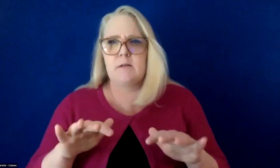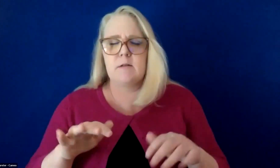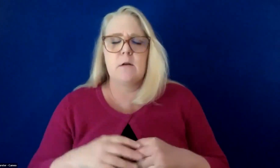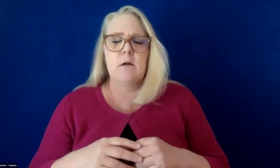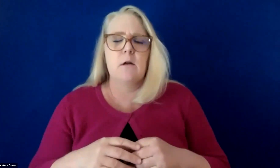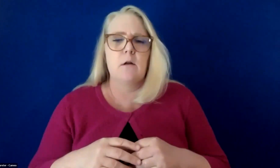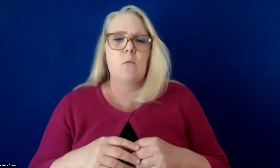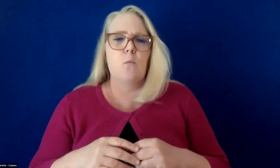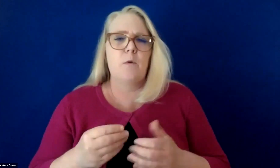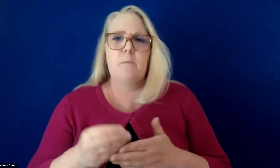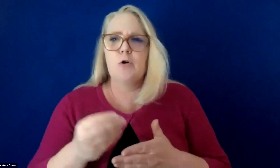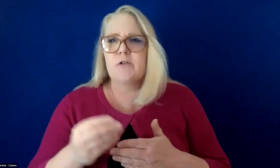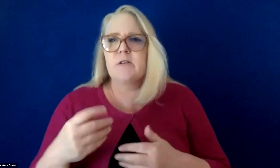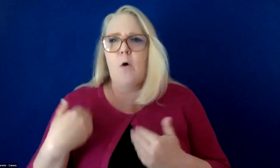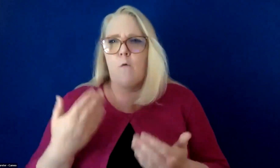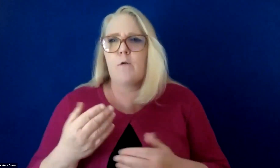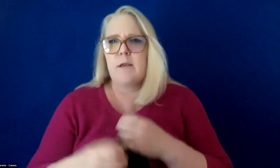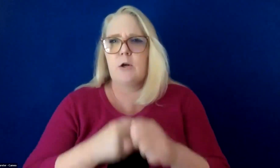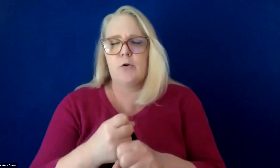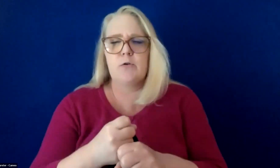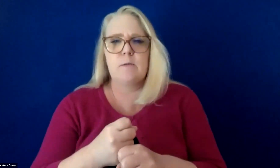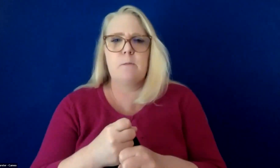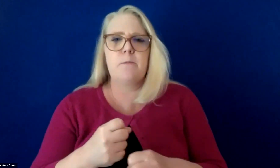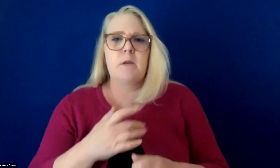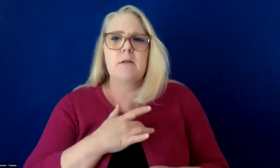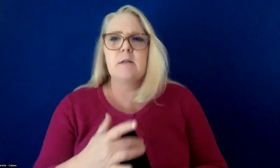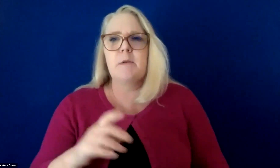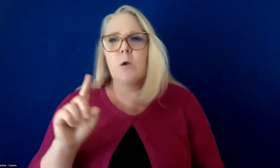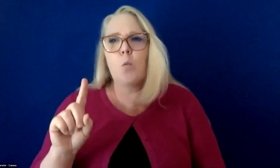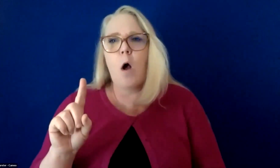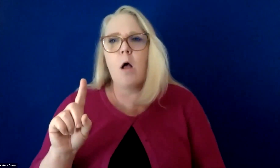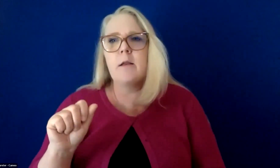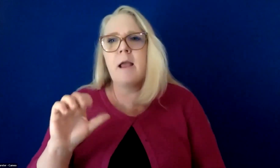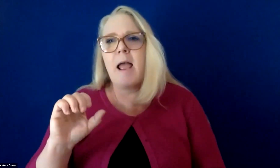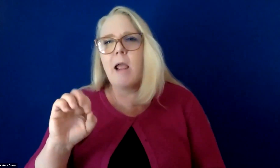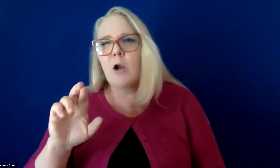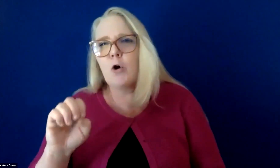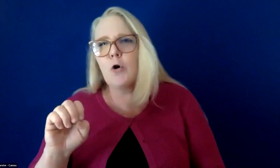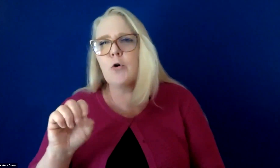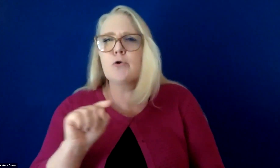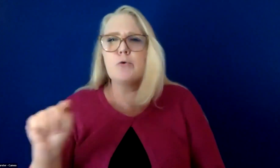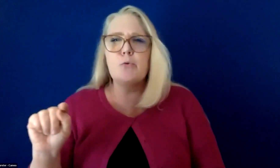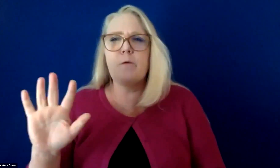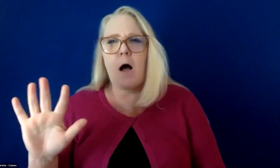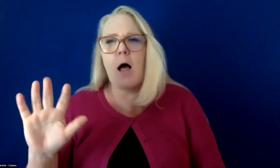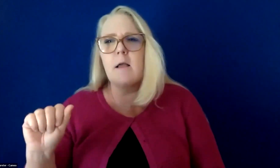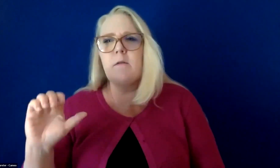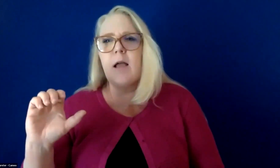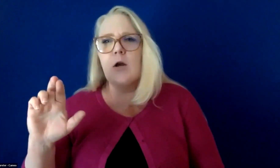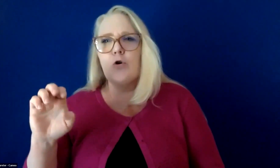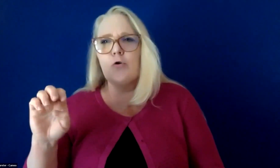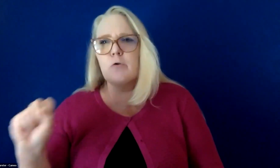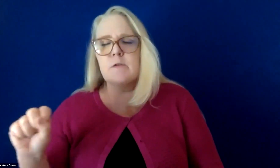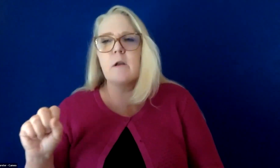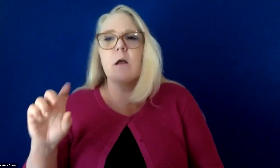organization, Brilliant Corners. These are typically anywhere between 1 acre and 5 acre properties. Dan Kilmer has